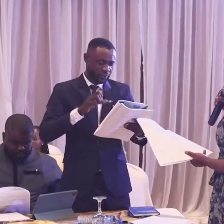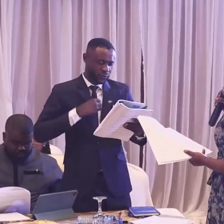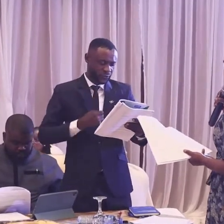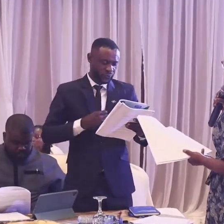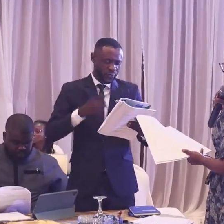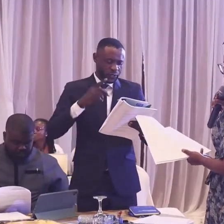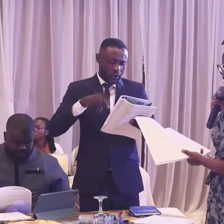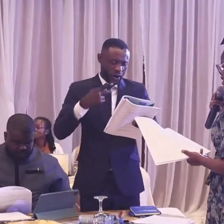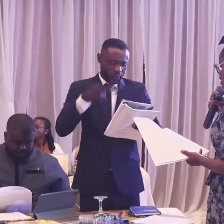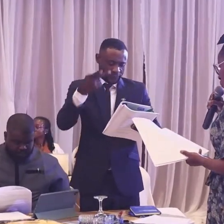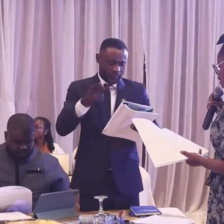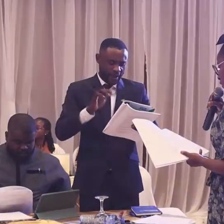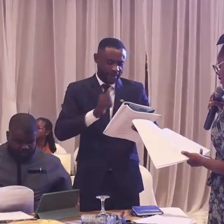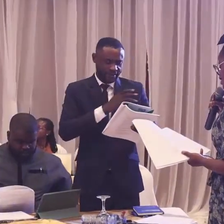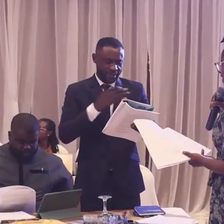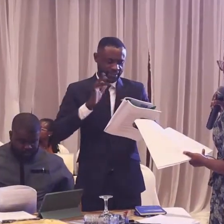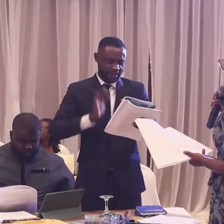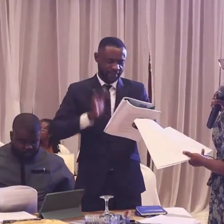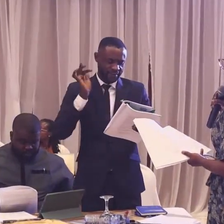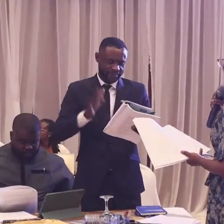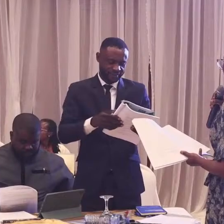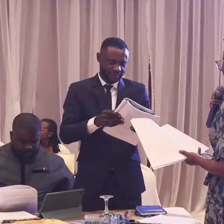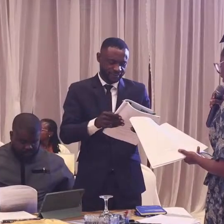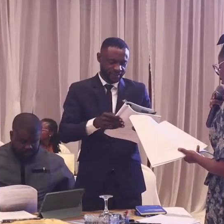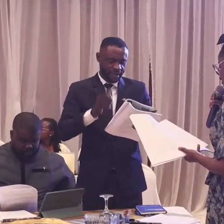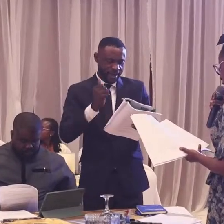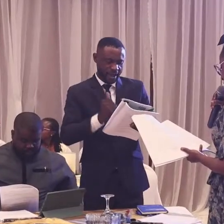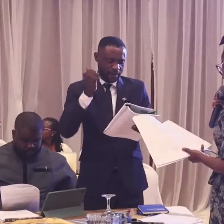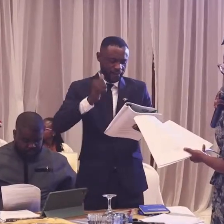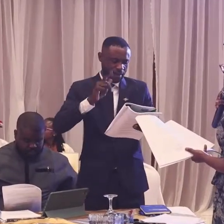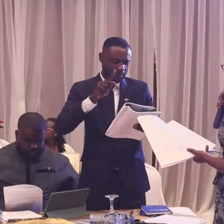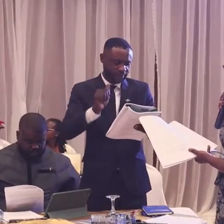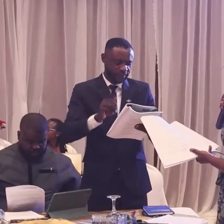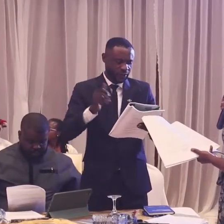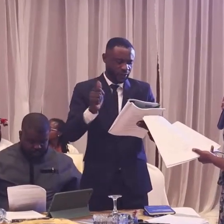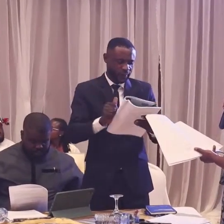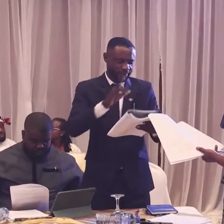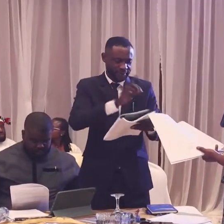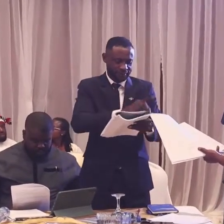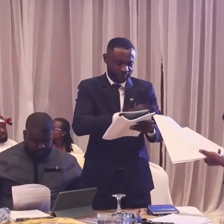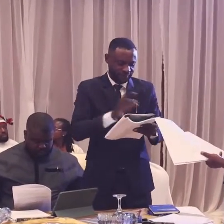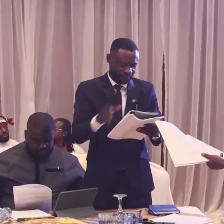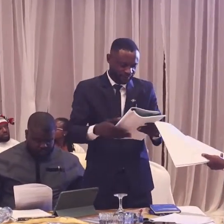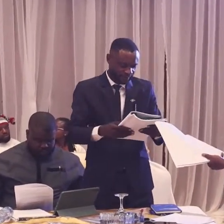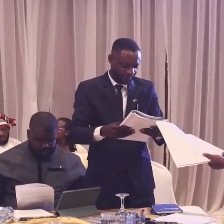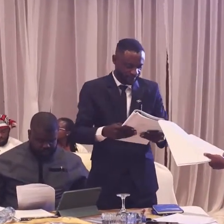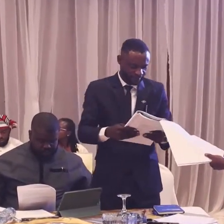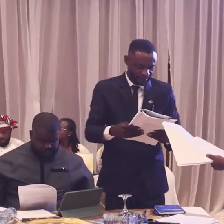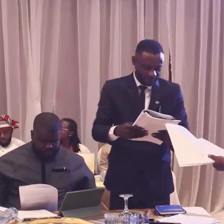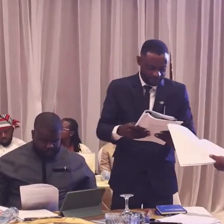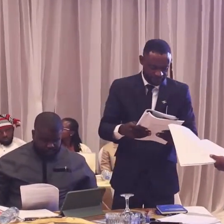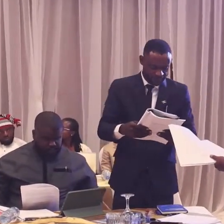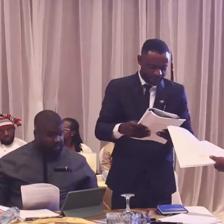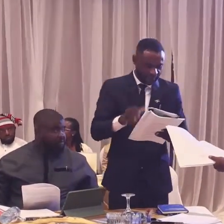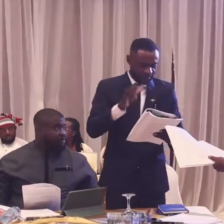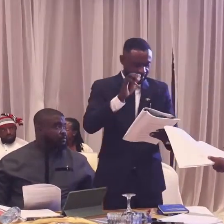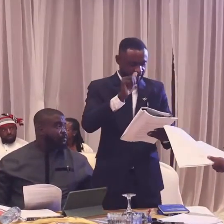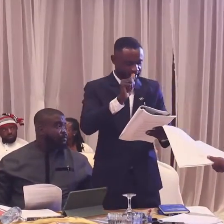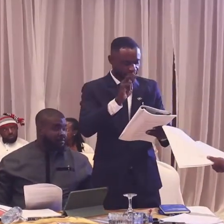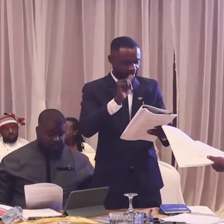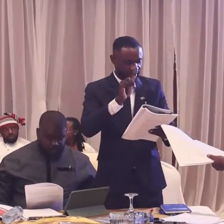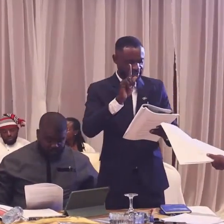staff to provide courteous and effective assistance to passengers with disability.